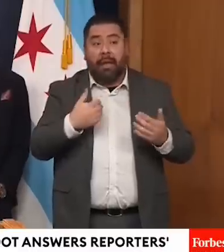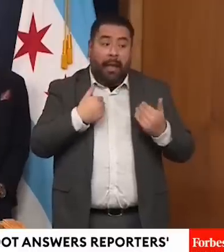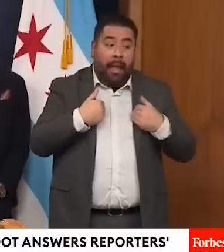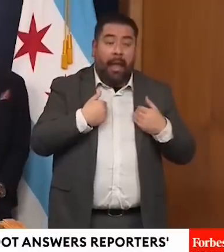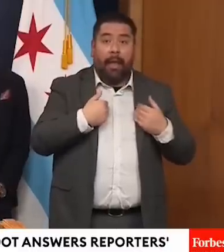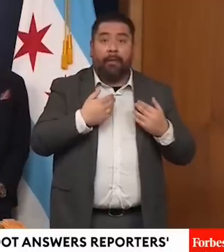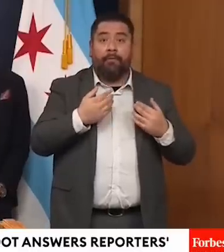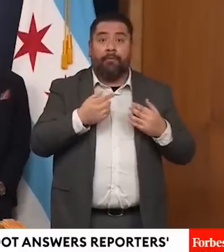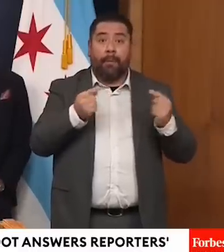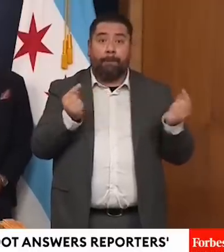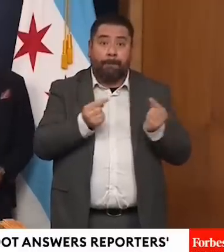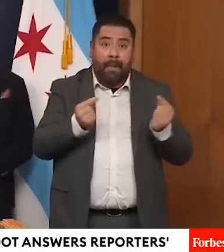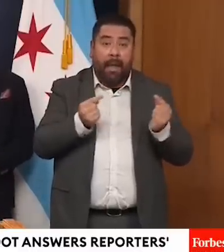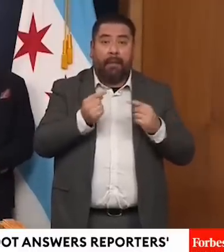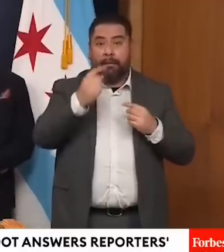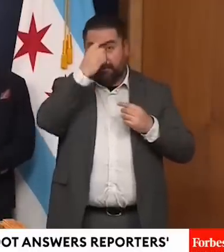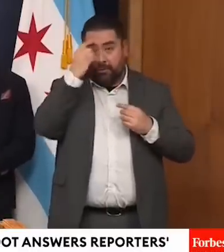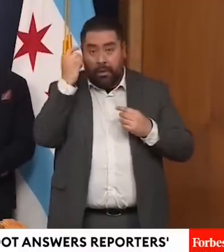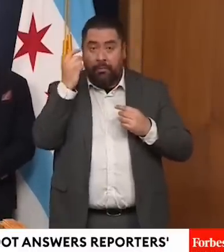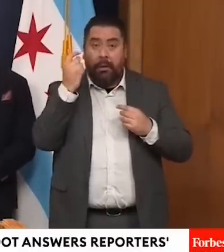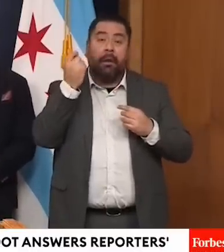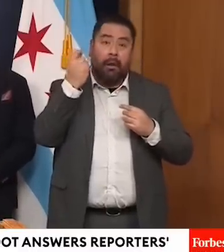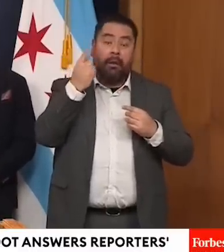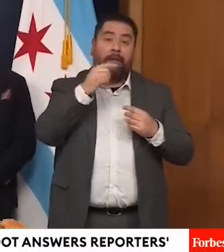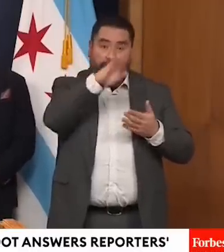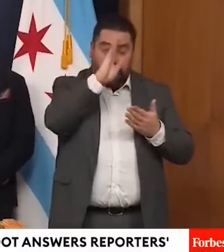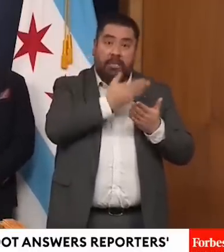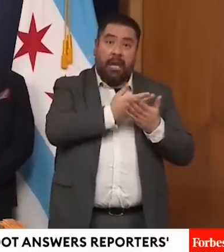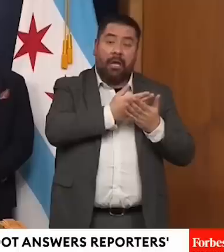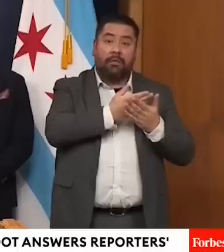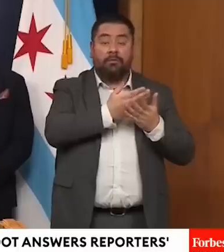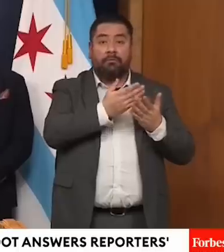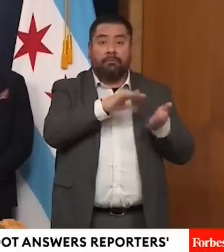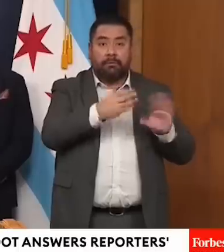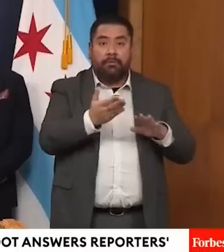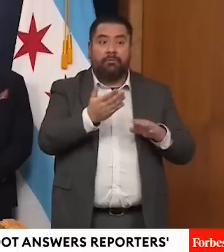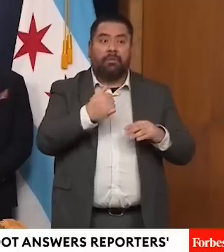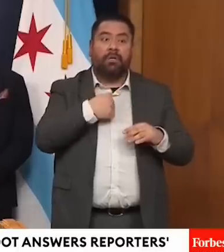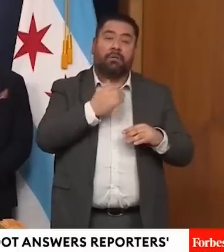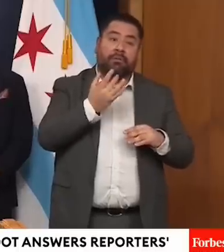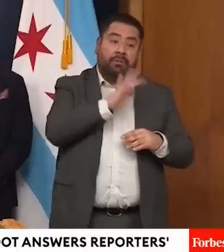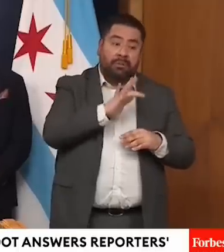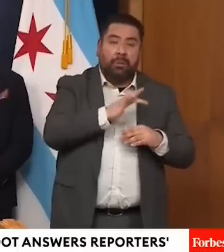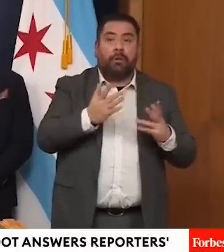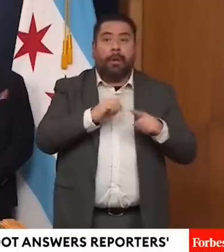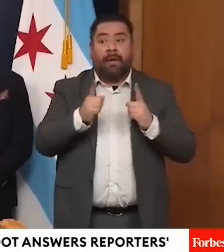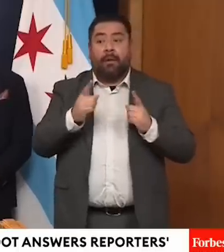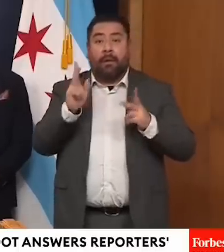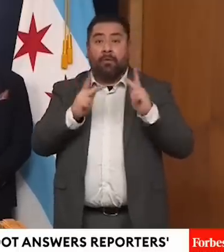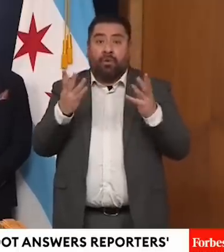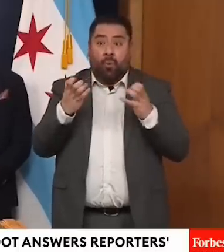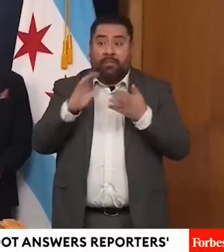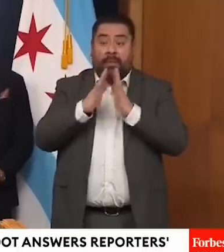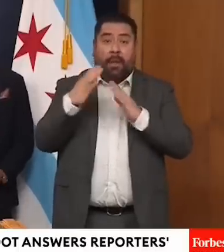has pain and trauma from losing his son. But as somebody who aspires to sit in this seat, you can't be